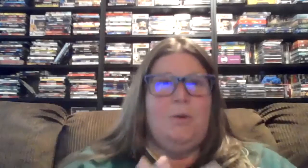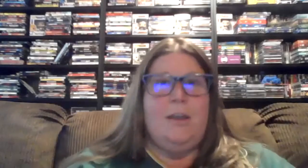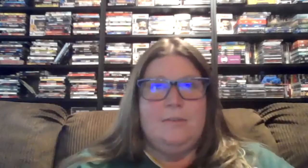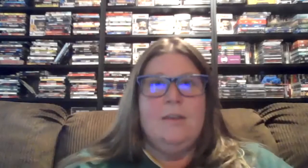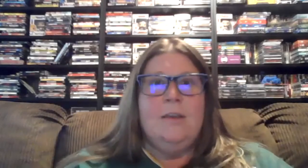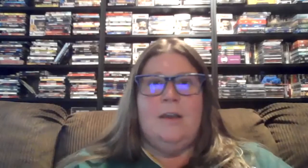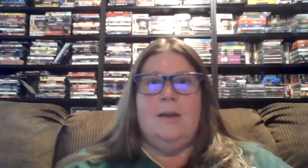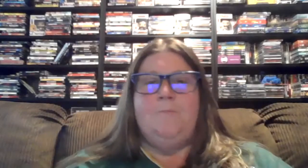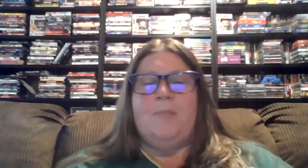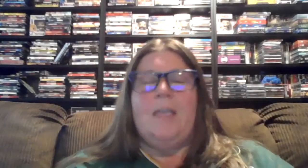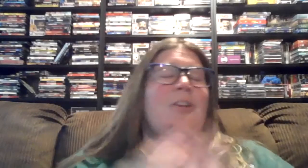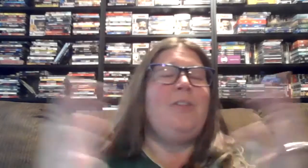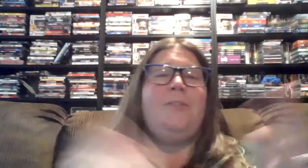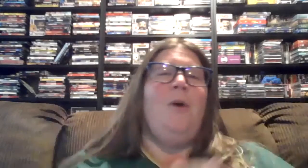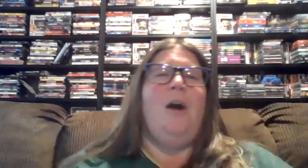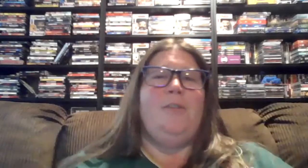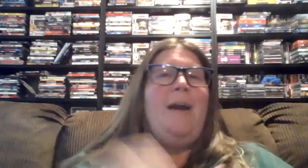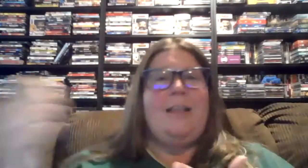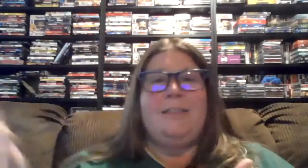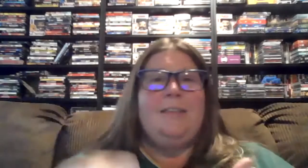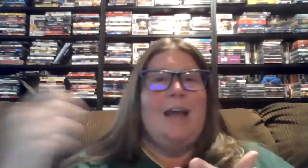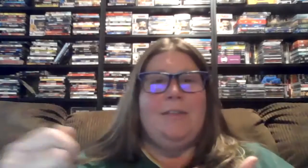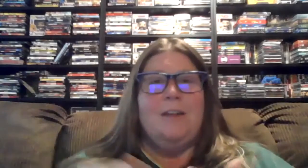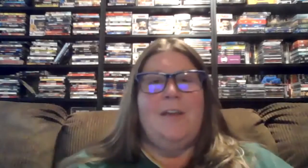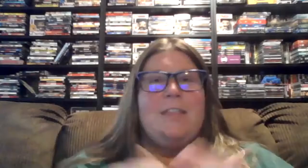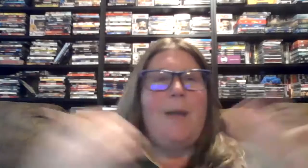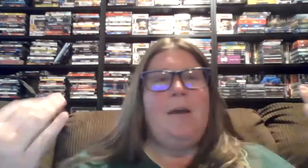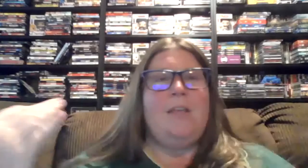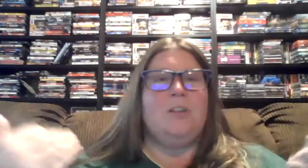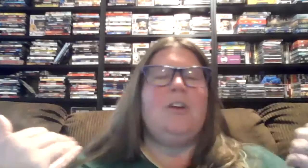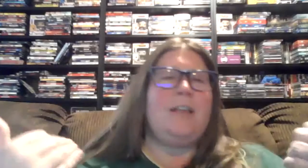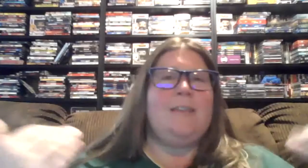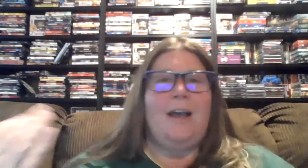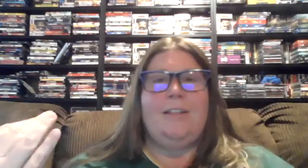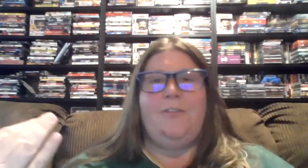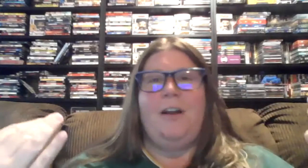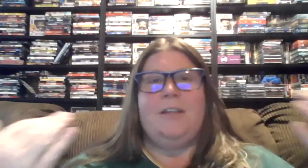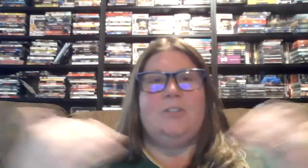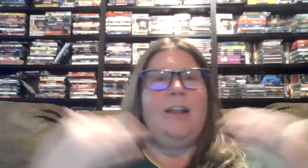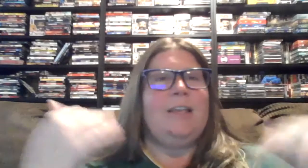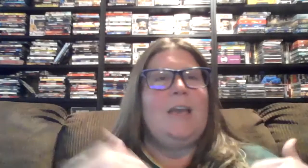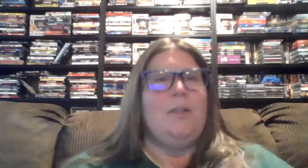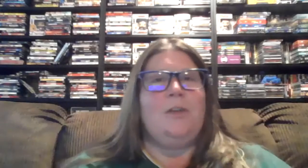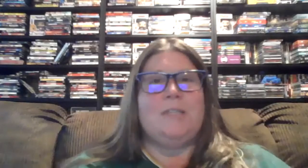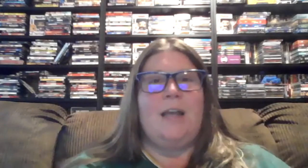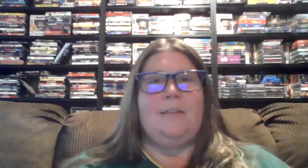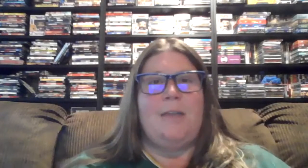it. There's also always writing things down and stuff like that. But as you're learning sign, it's fun to try to get what those signs might